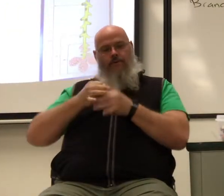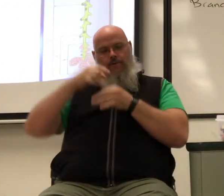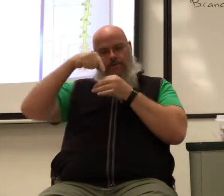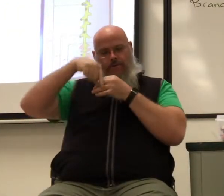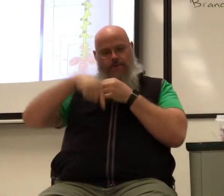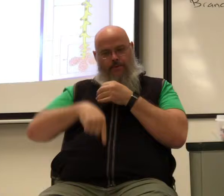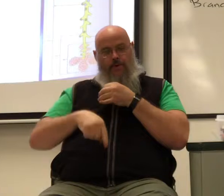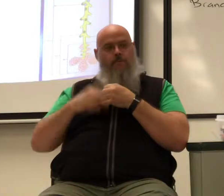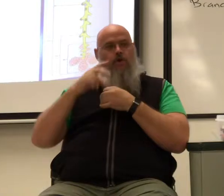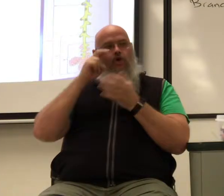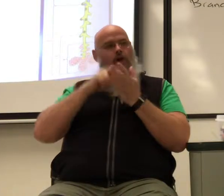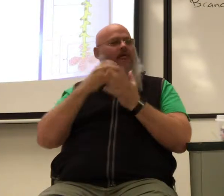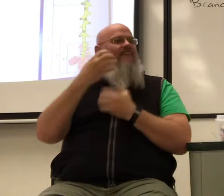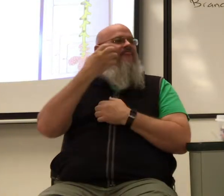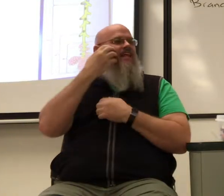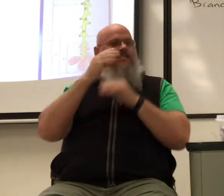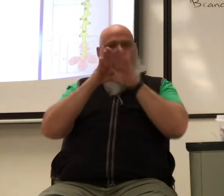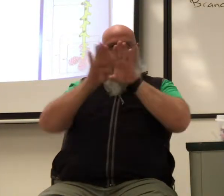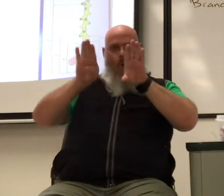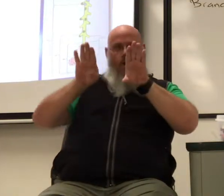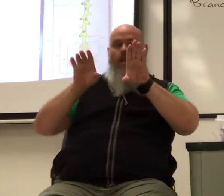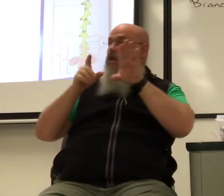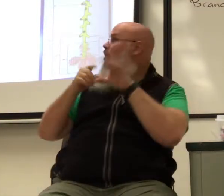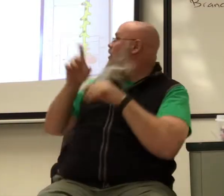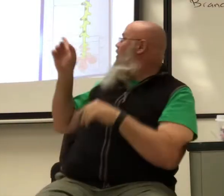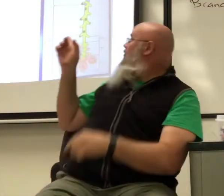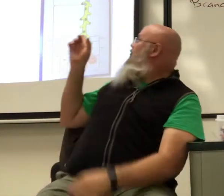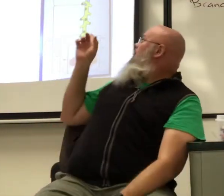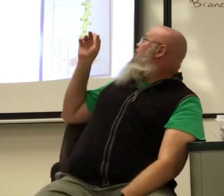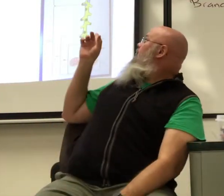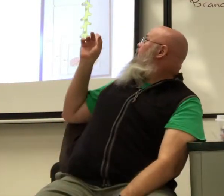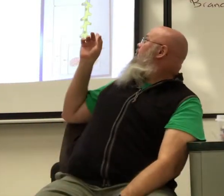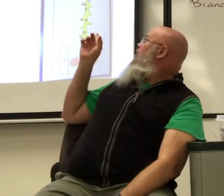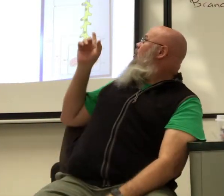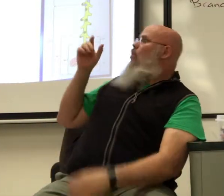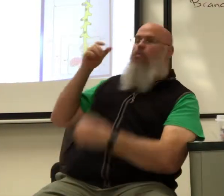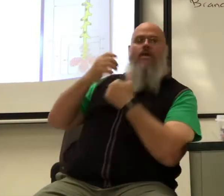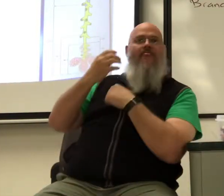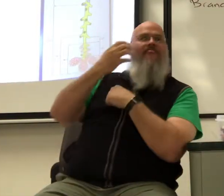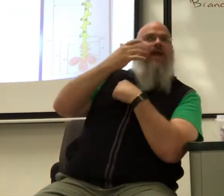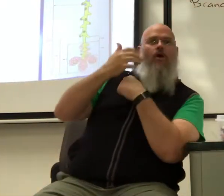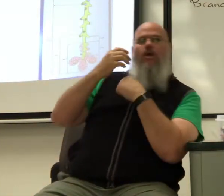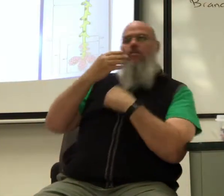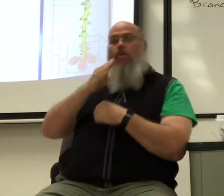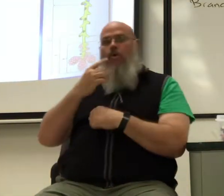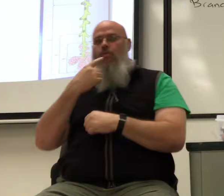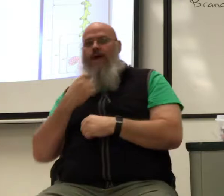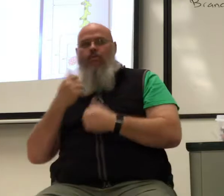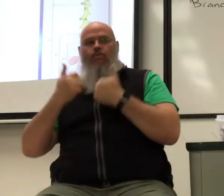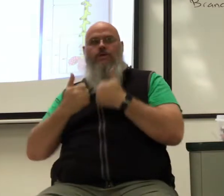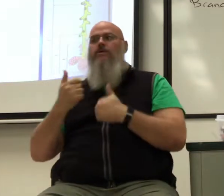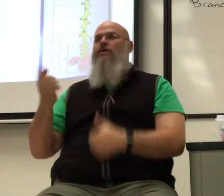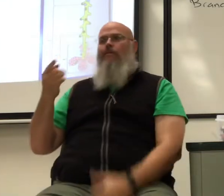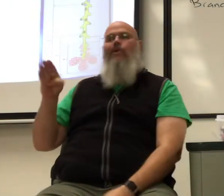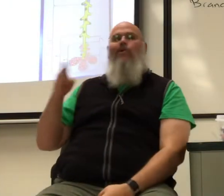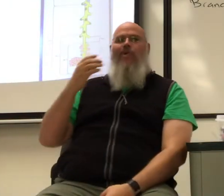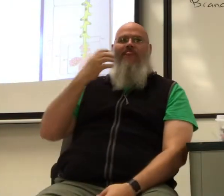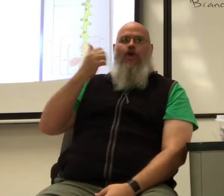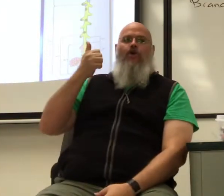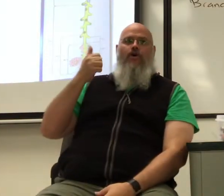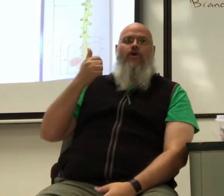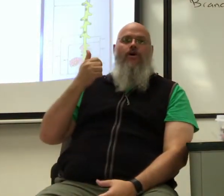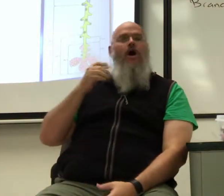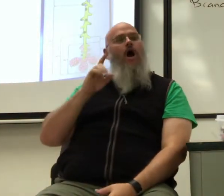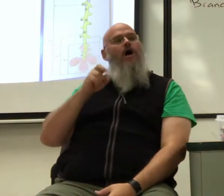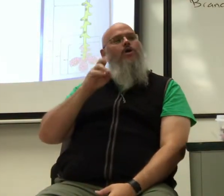wall, here and here. Which vessel wall is thicker, the blue or the red? Blue is, and usually